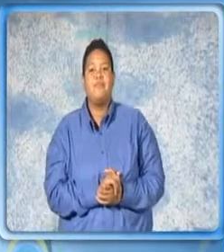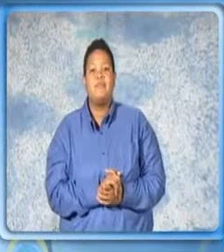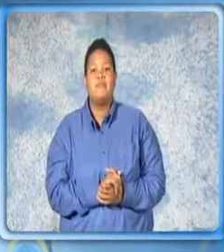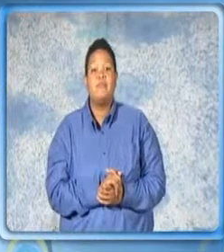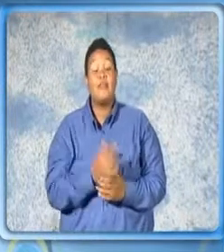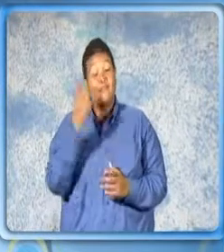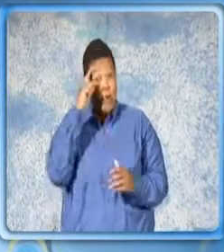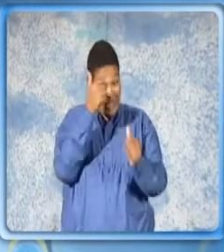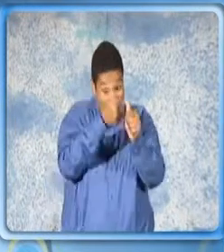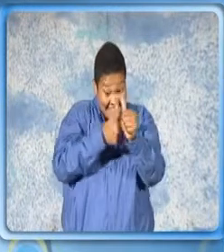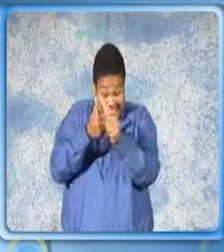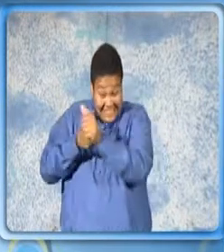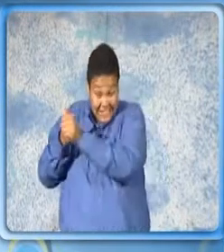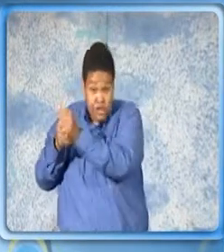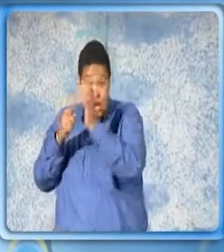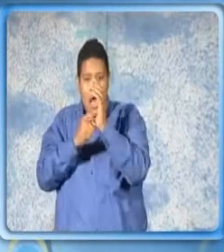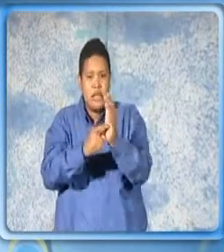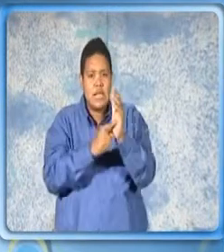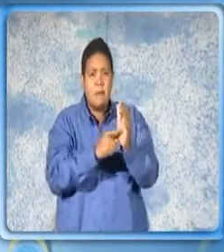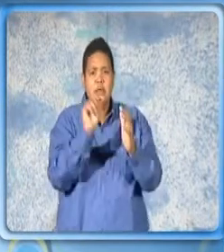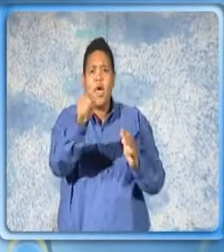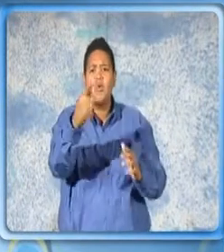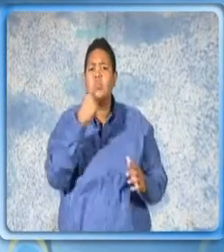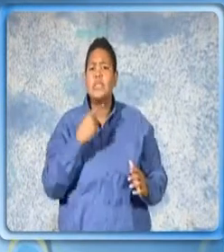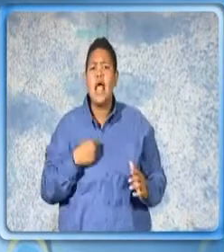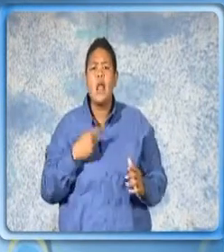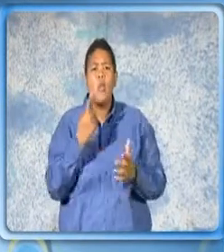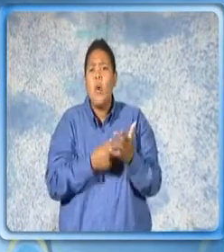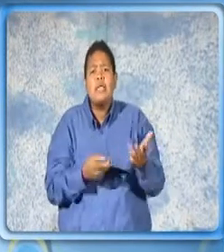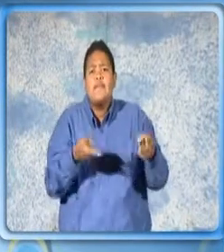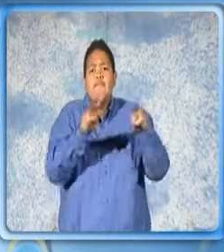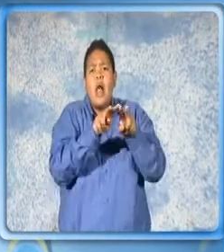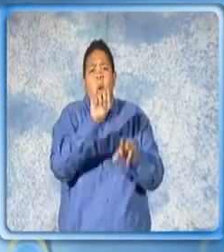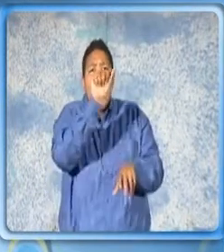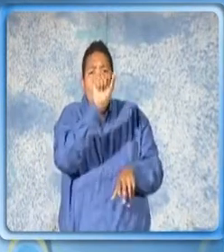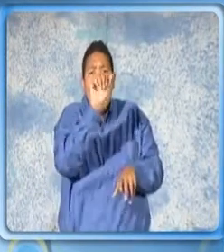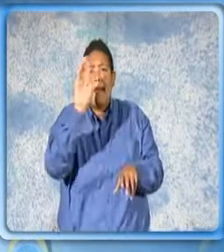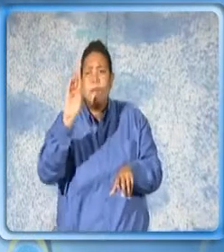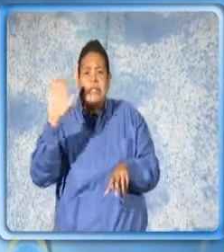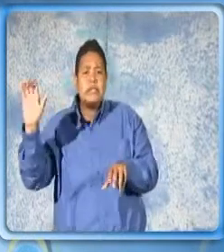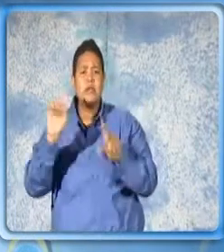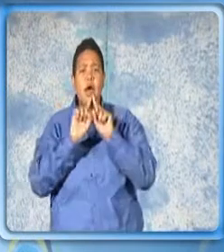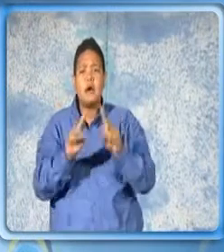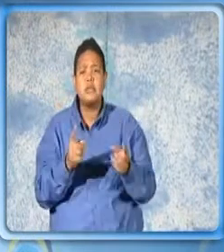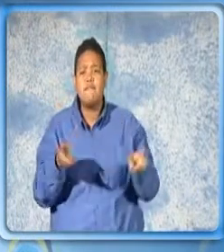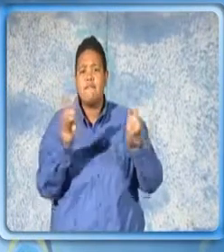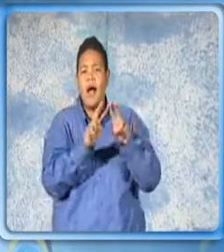For each of these examples, can you tell what the values of a, b, and c are?